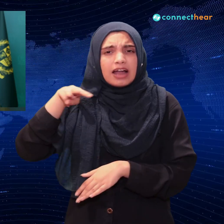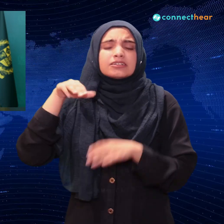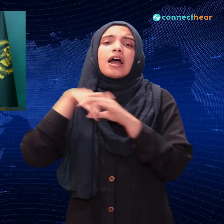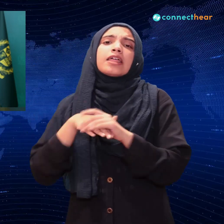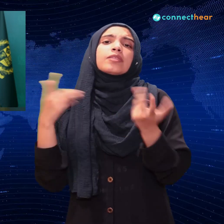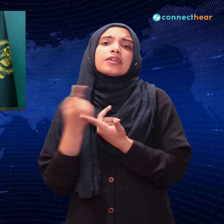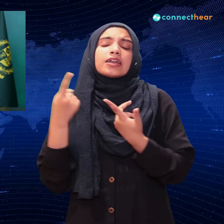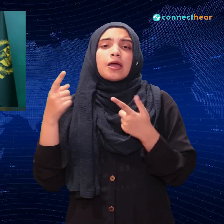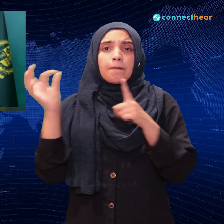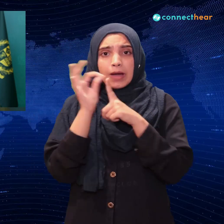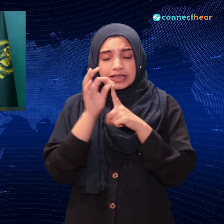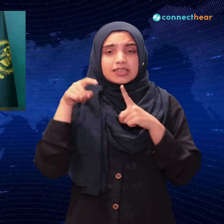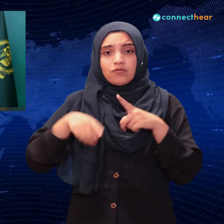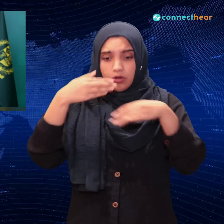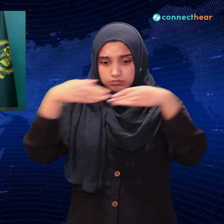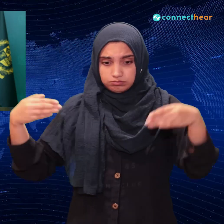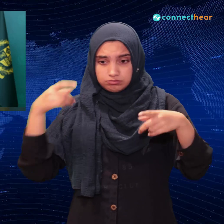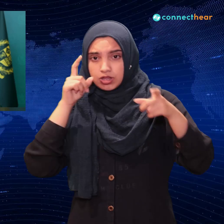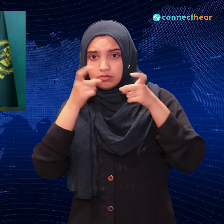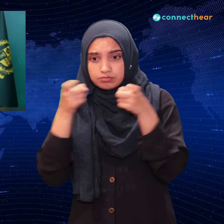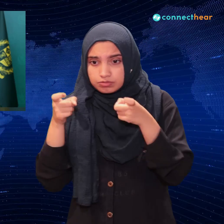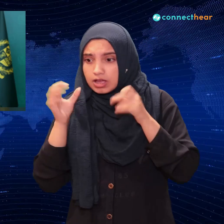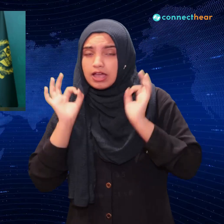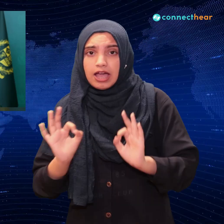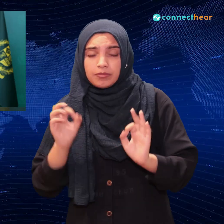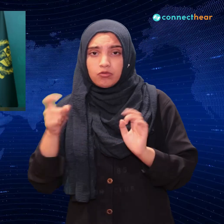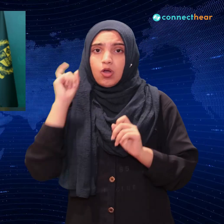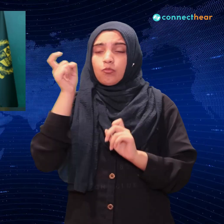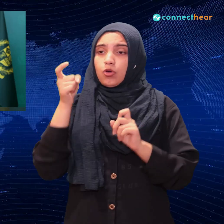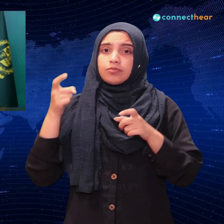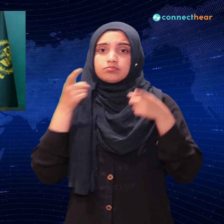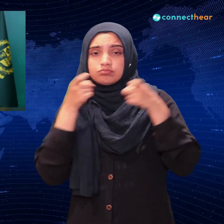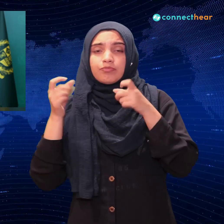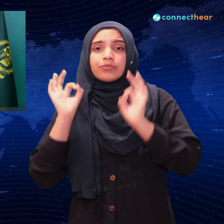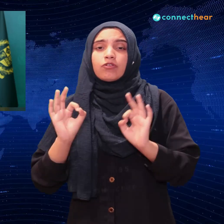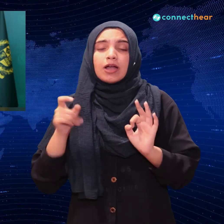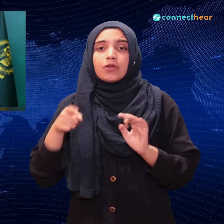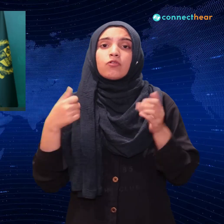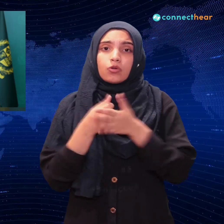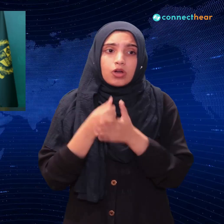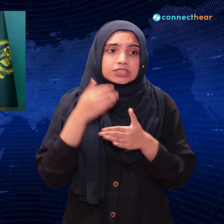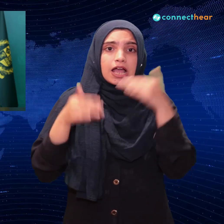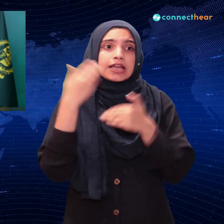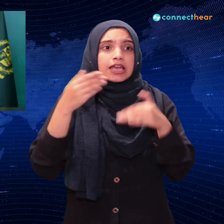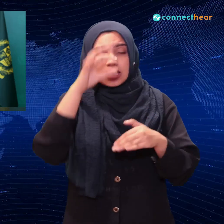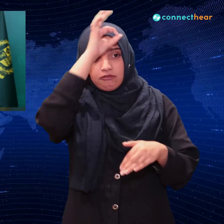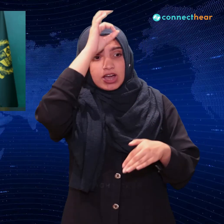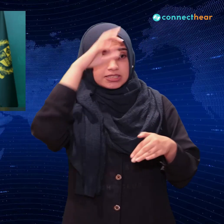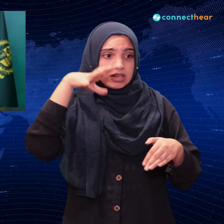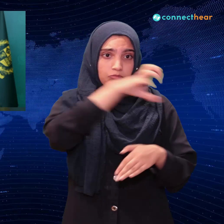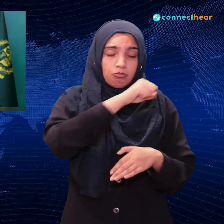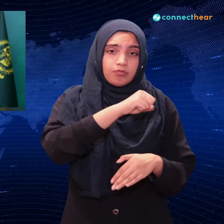state in fighting against the occupation of Afghanistan. Pakistan and the